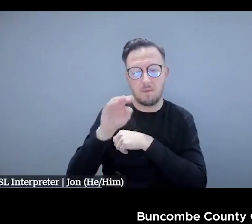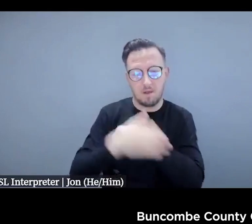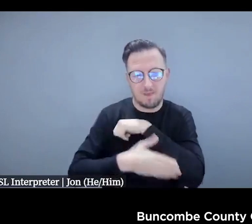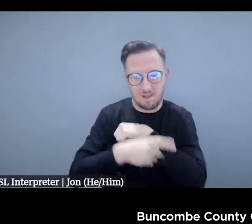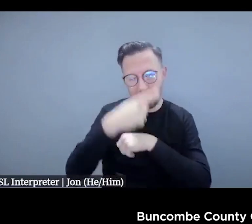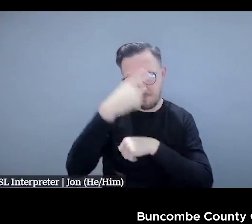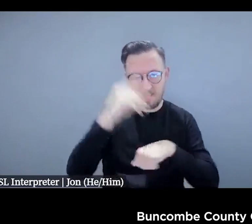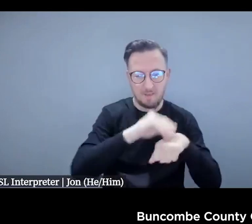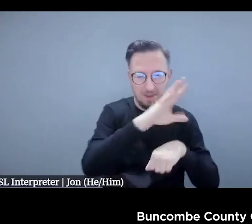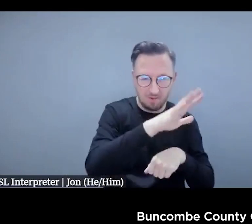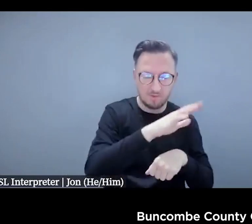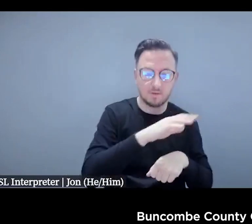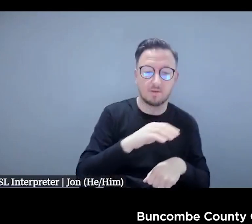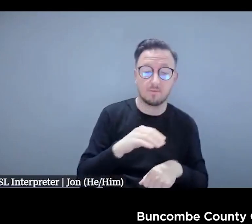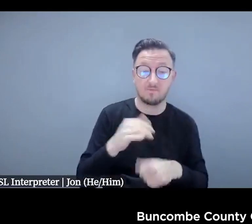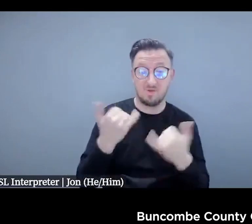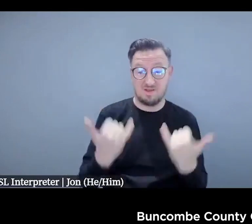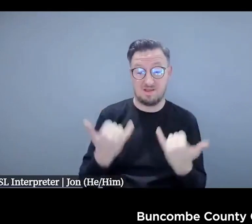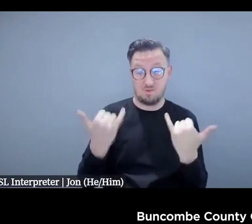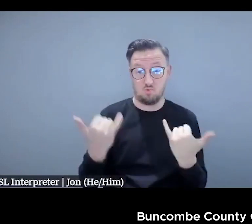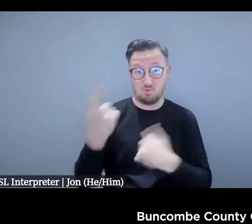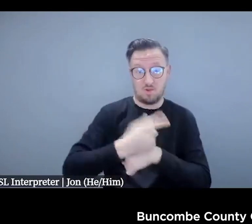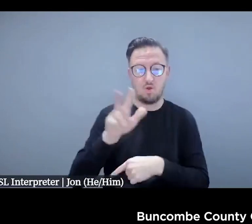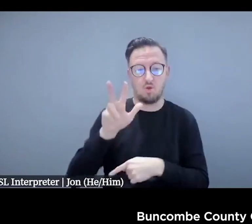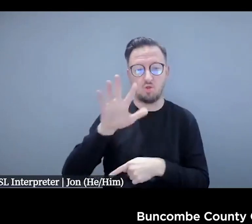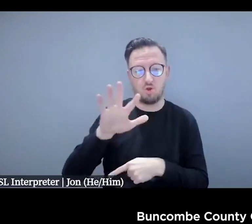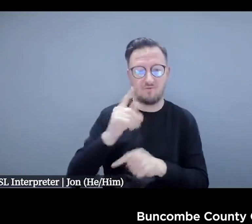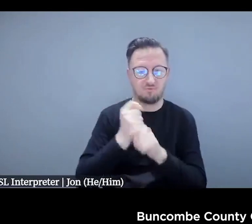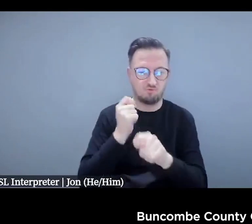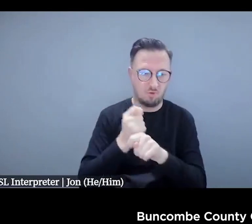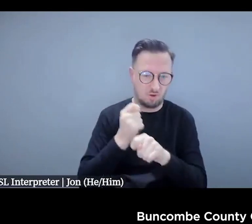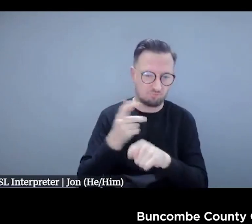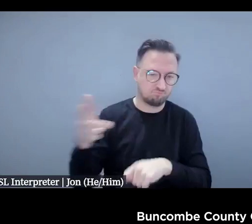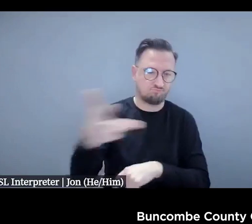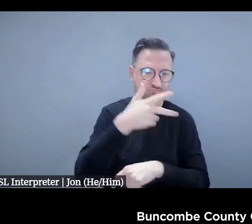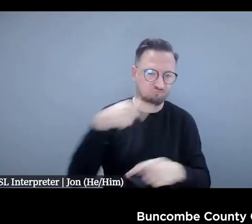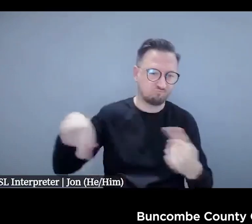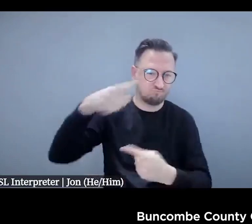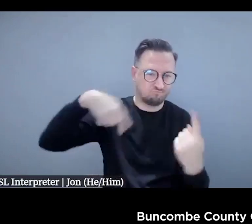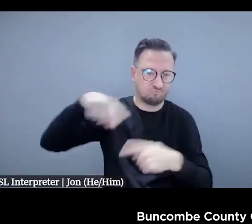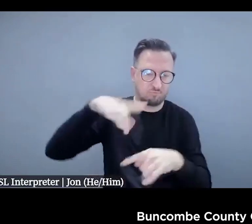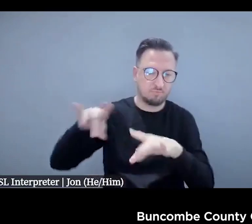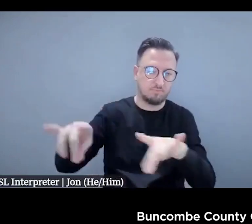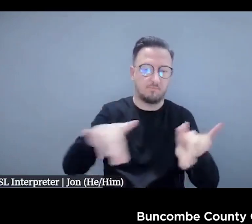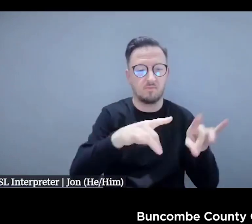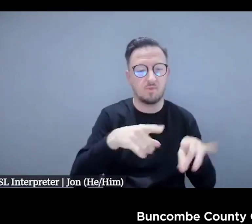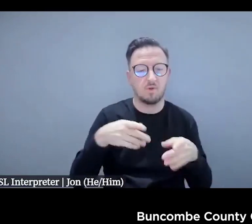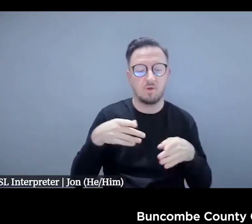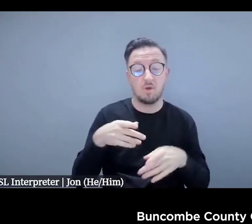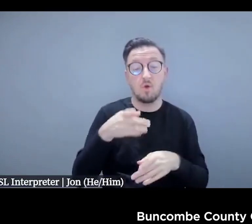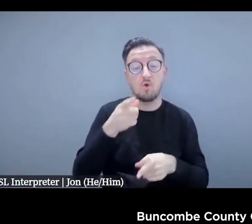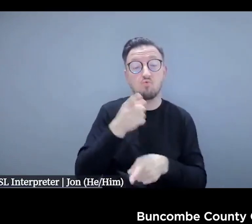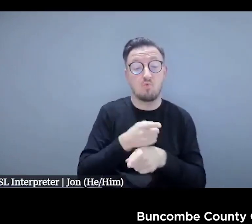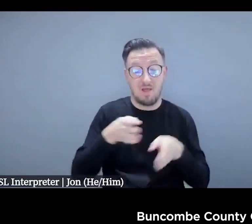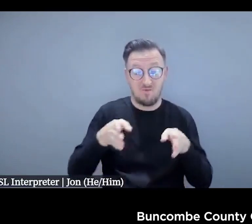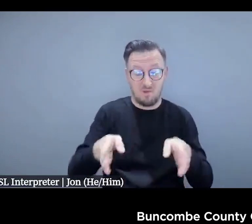Today, 35 trucks are running in Buncombe County for right-of-way collection. For right-of-way pickup, please separate your